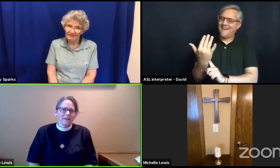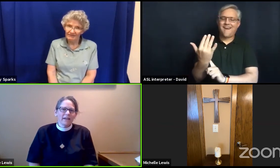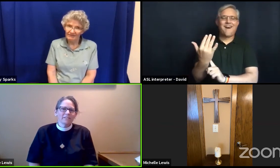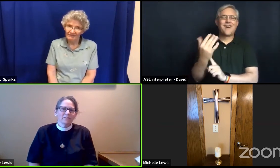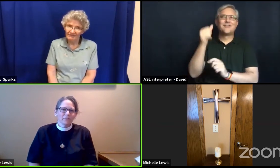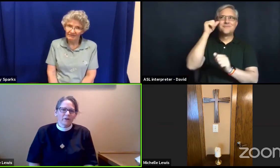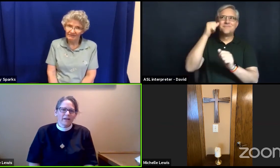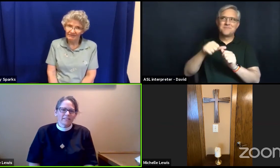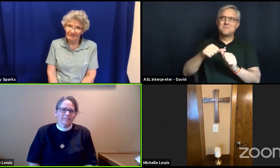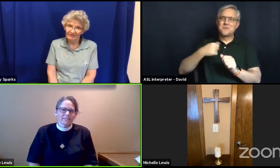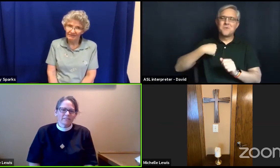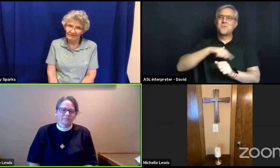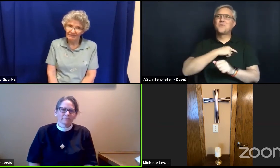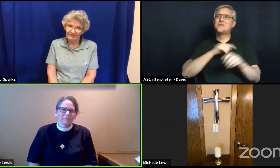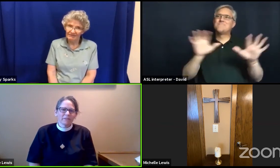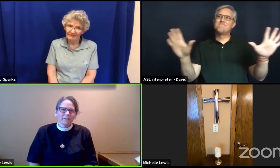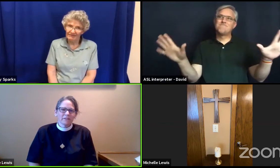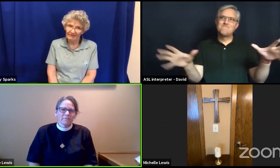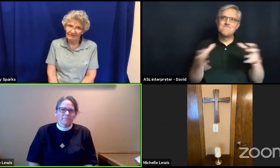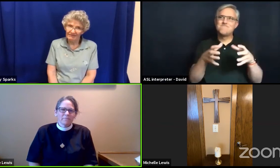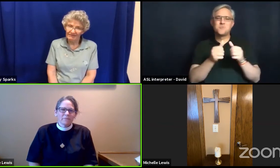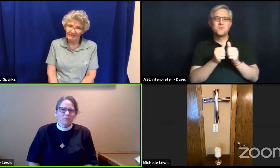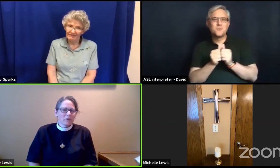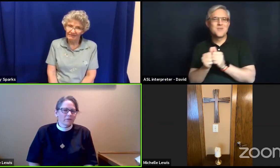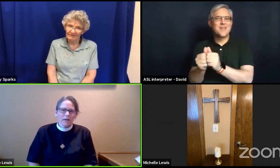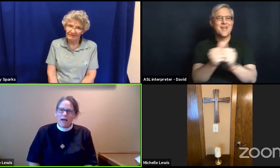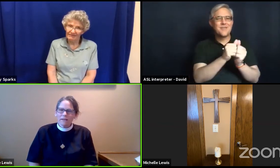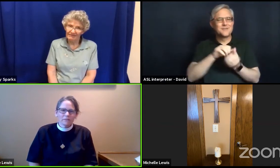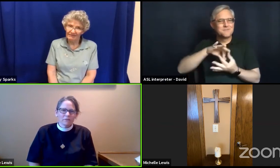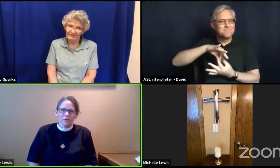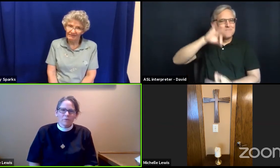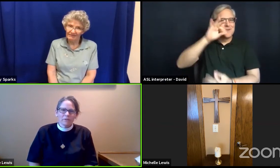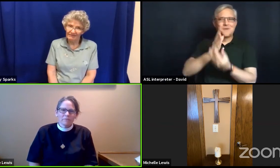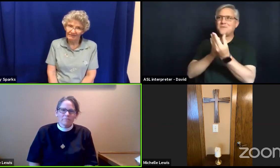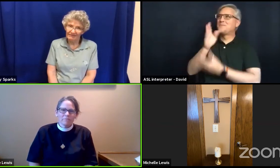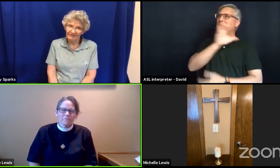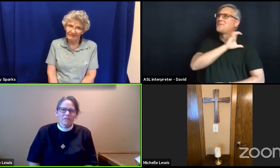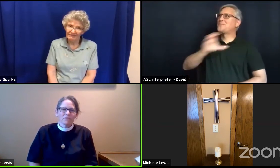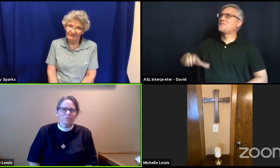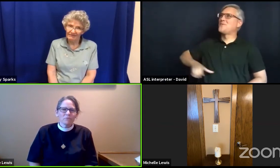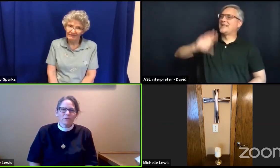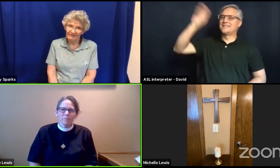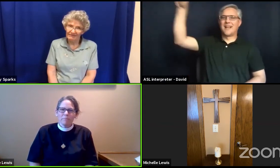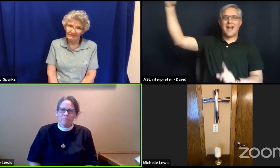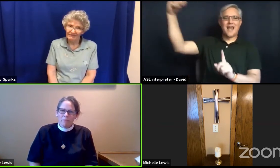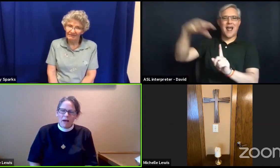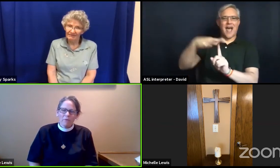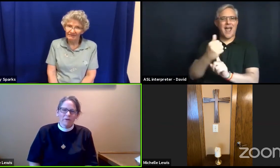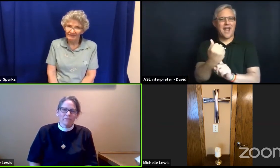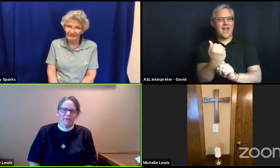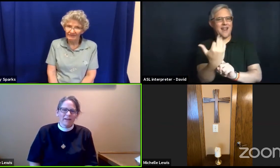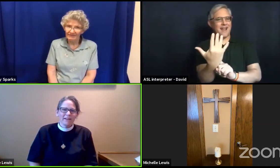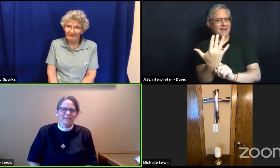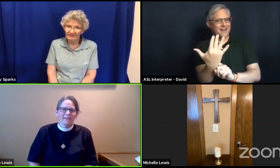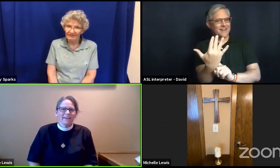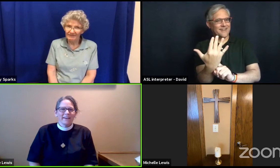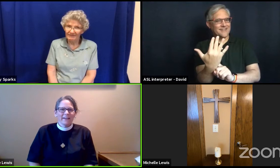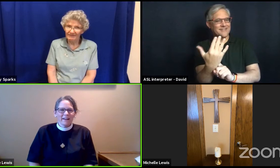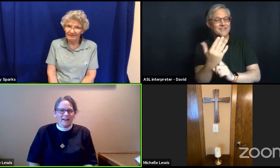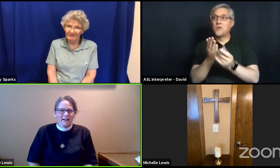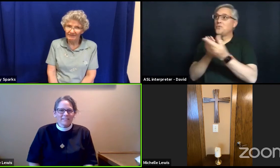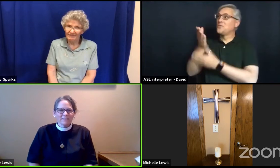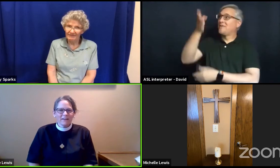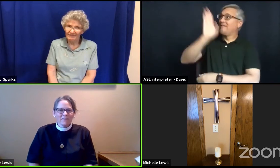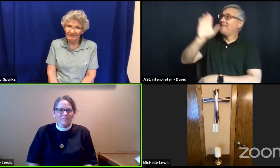the light of Christ. That we are not alone, that through the power of God